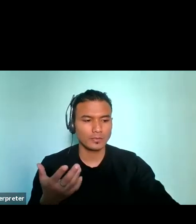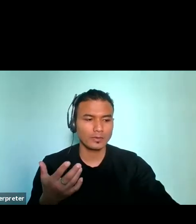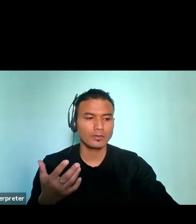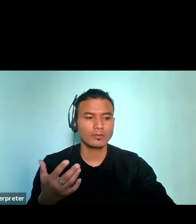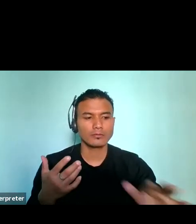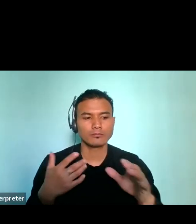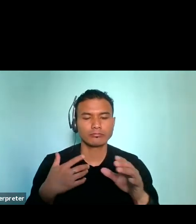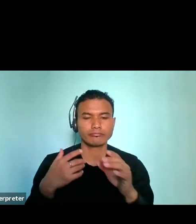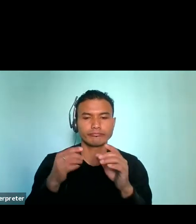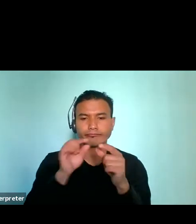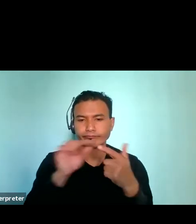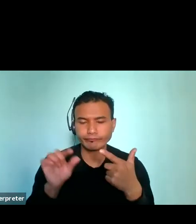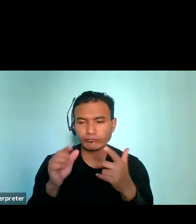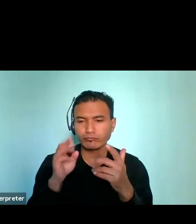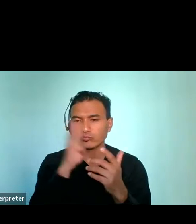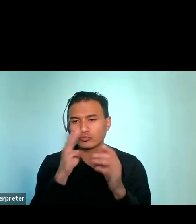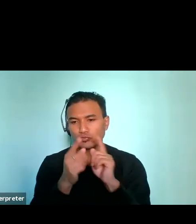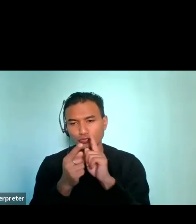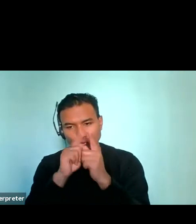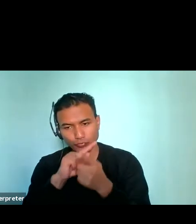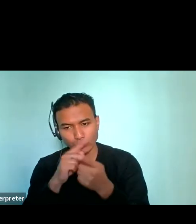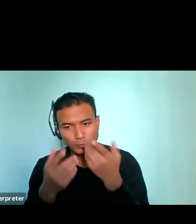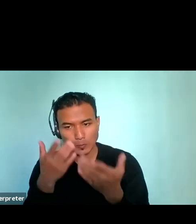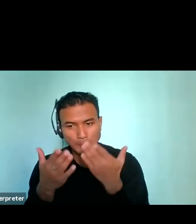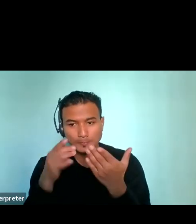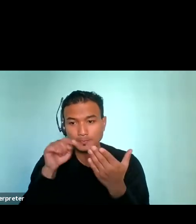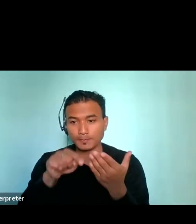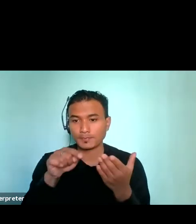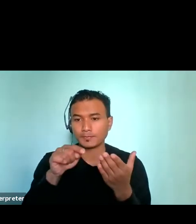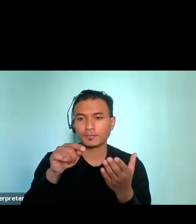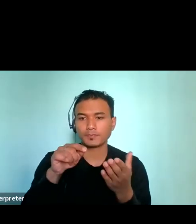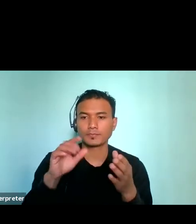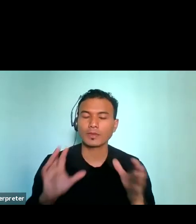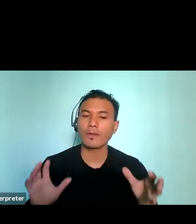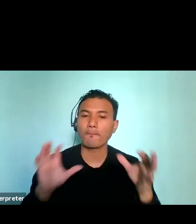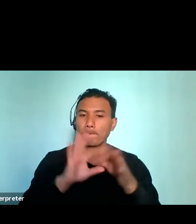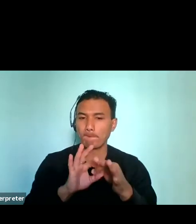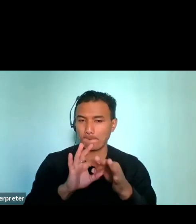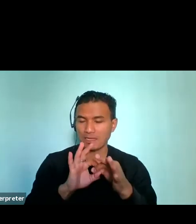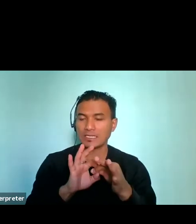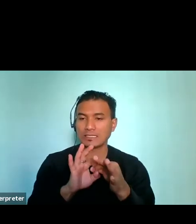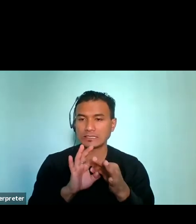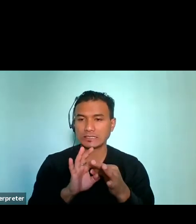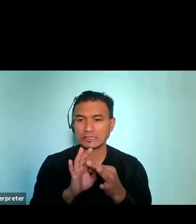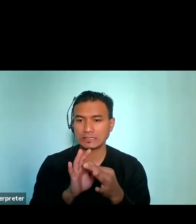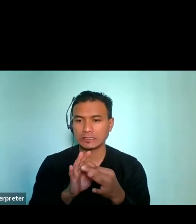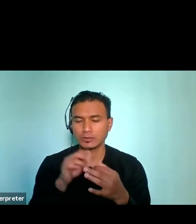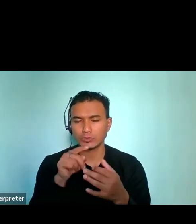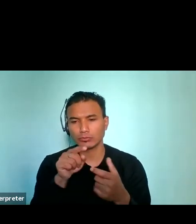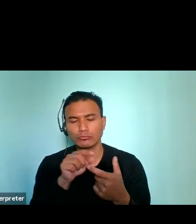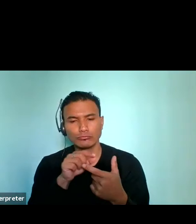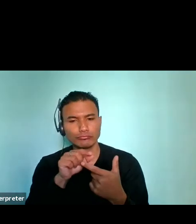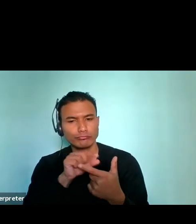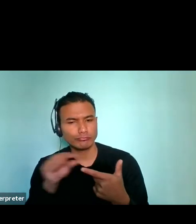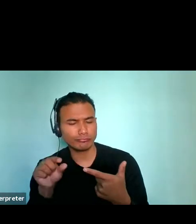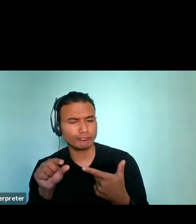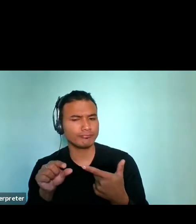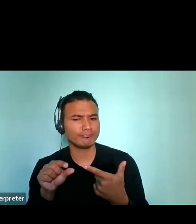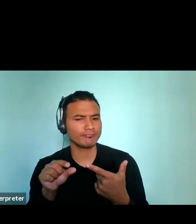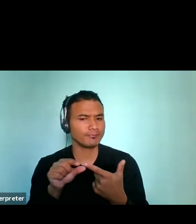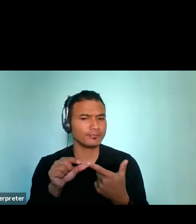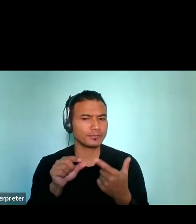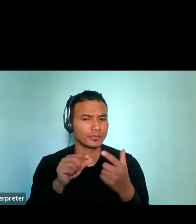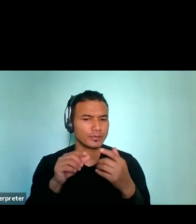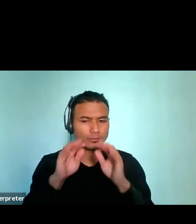climate action, this is much linked to the state of and